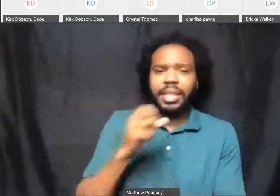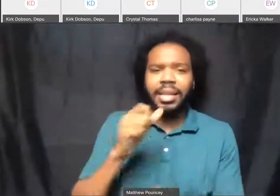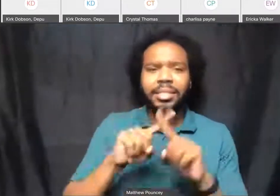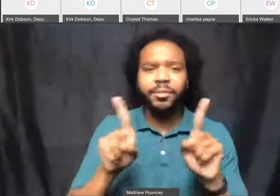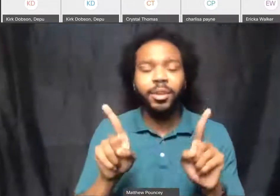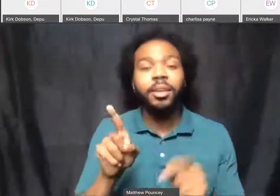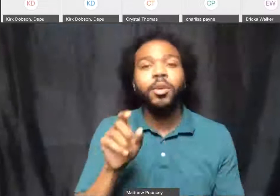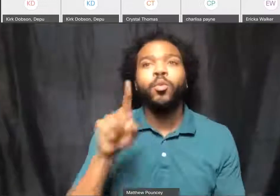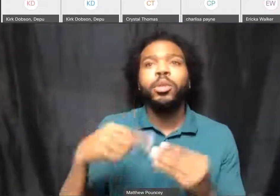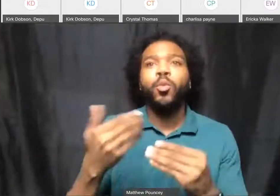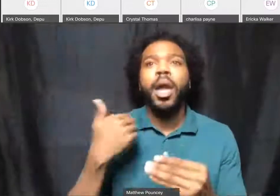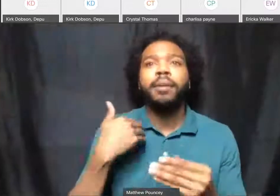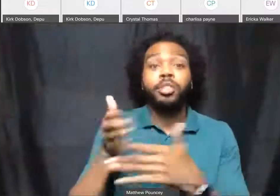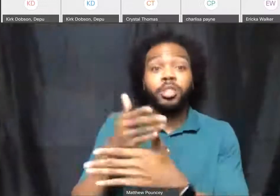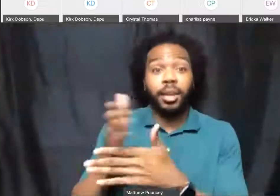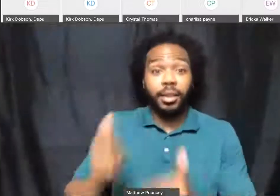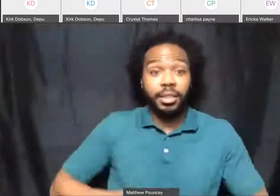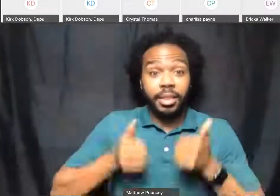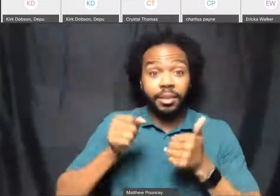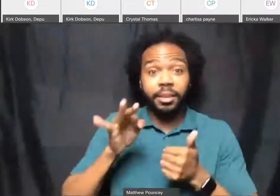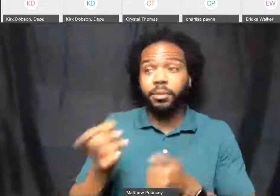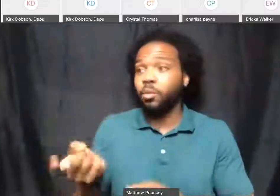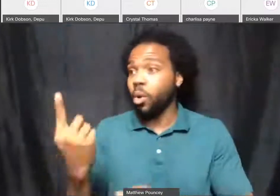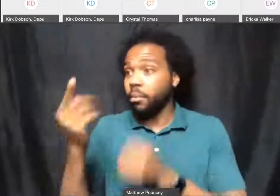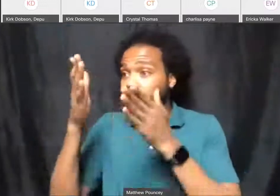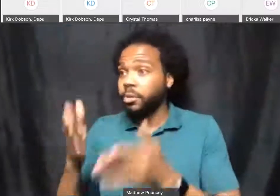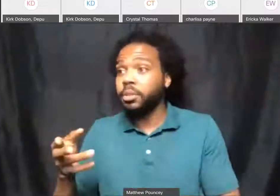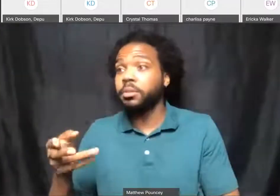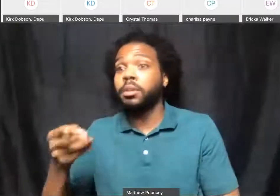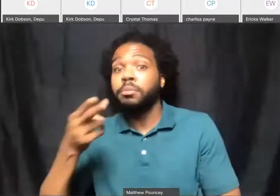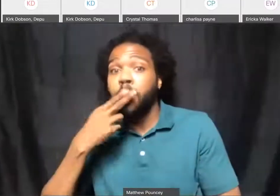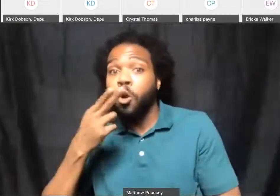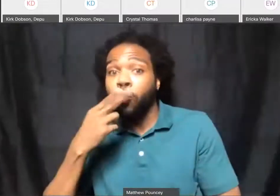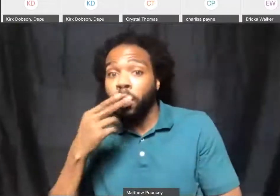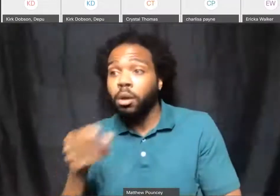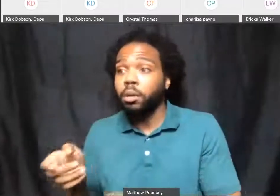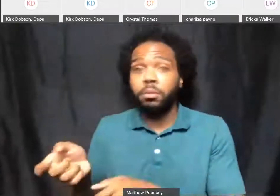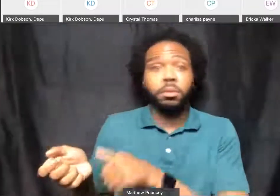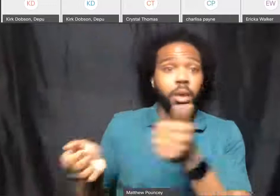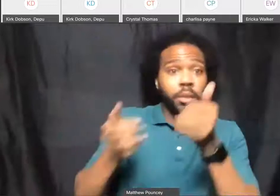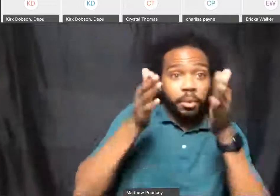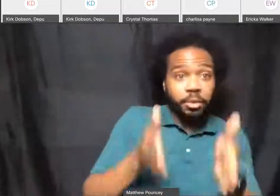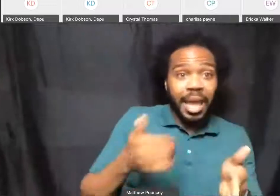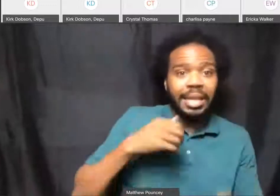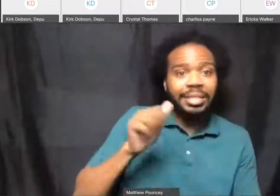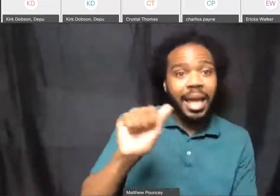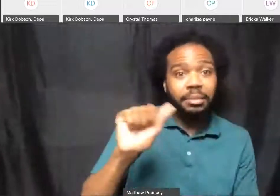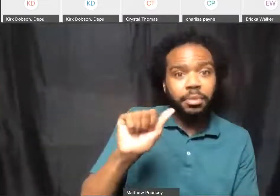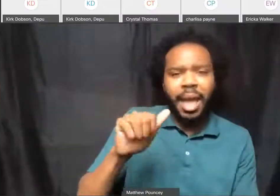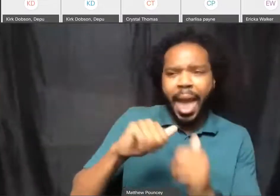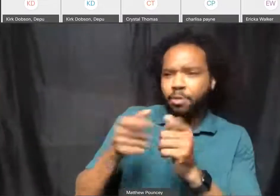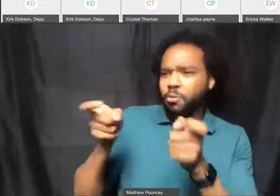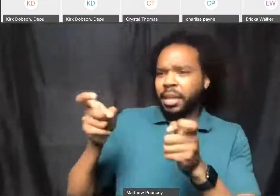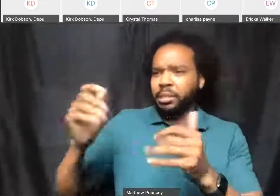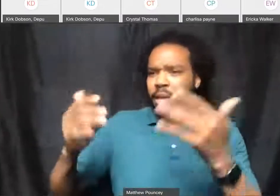shared living if one person smokes and another person has asthma. How do you manage that? How do you have